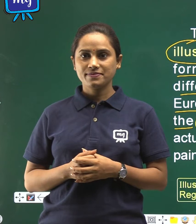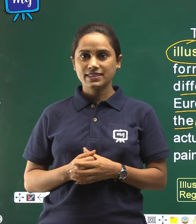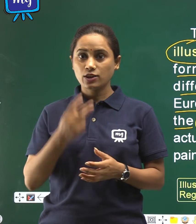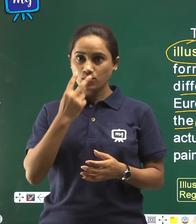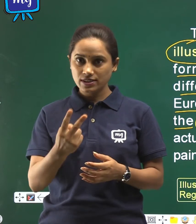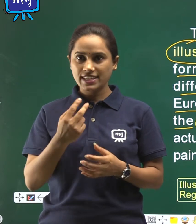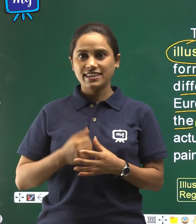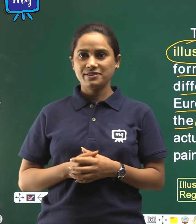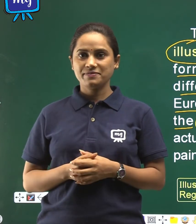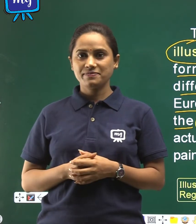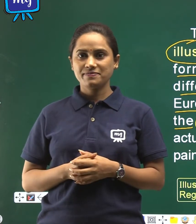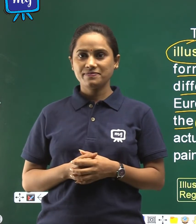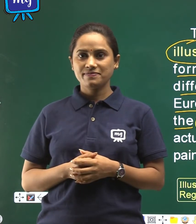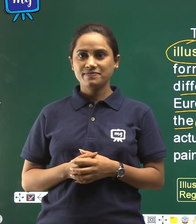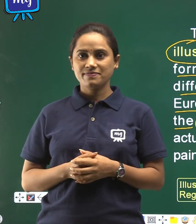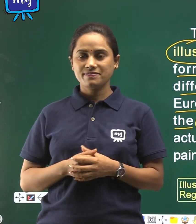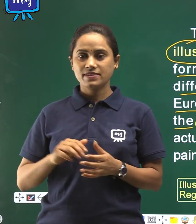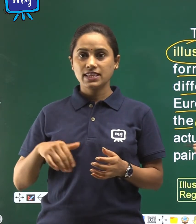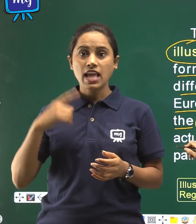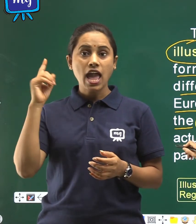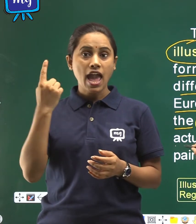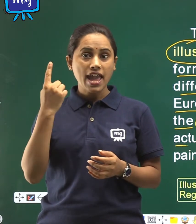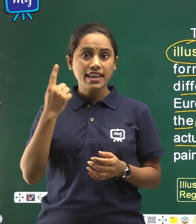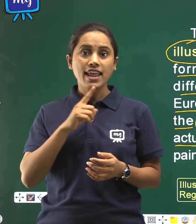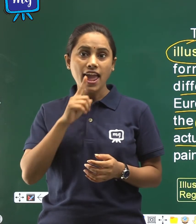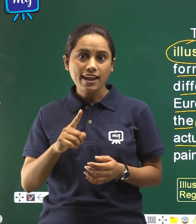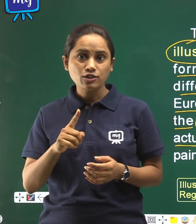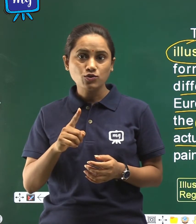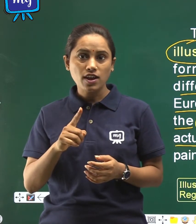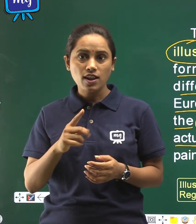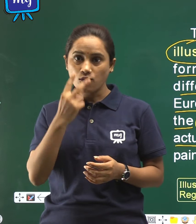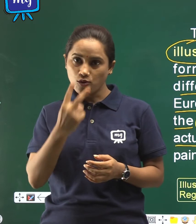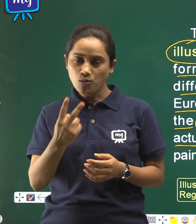to see an actual viewpoint